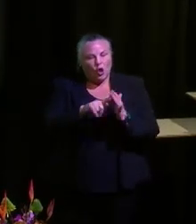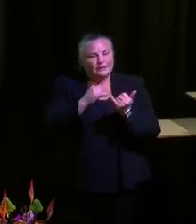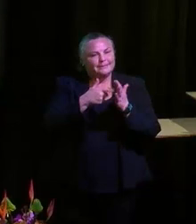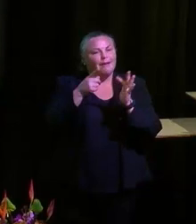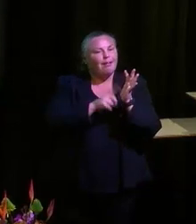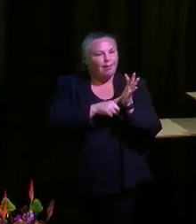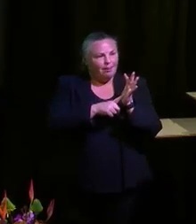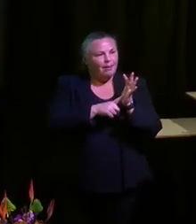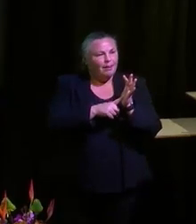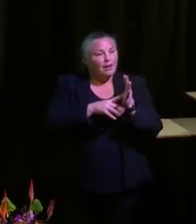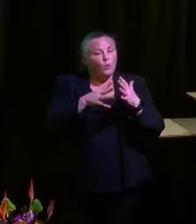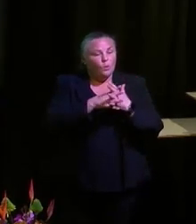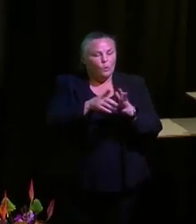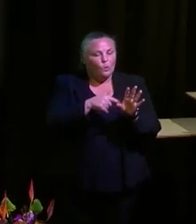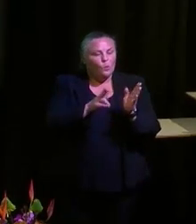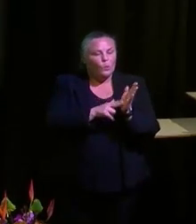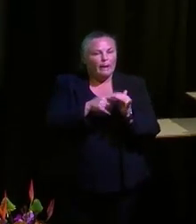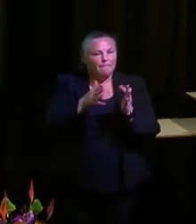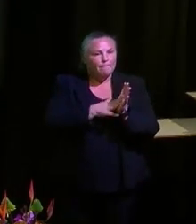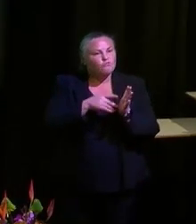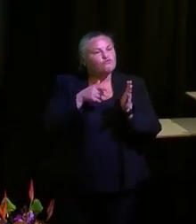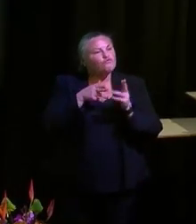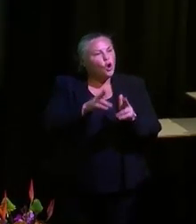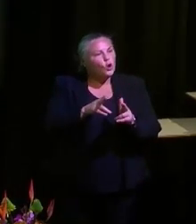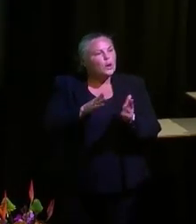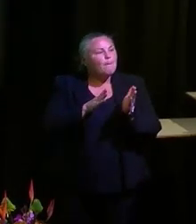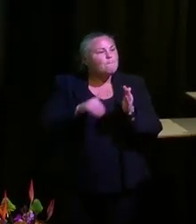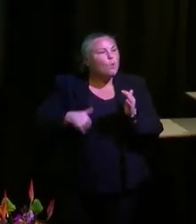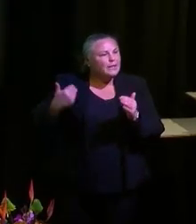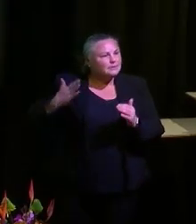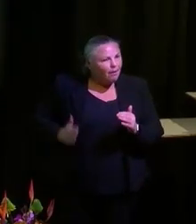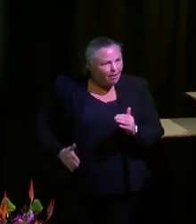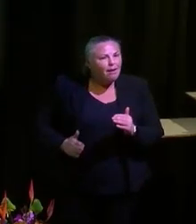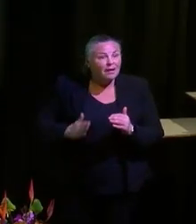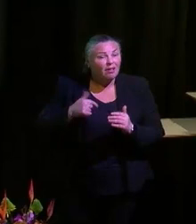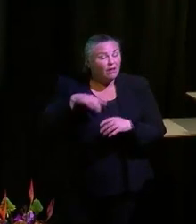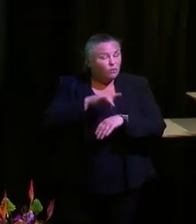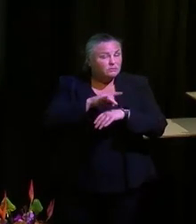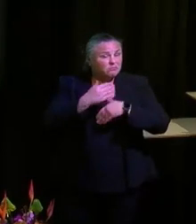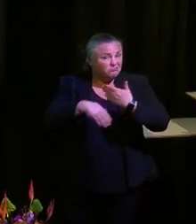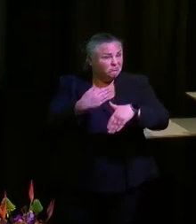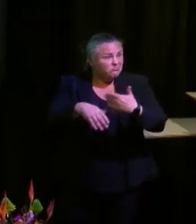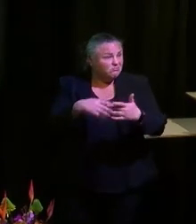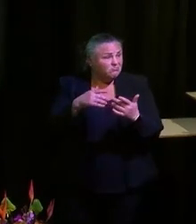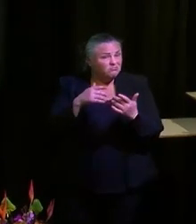Wynnum Road in Morningside, that's named after my grandmother for those services. And so that hostel's still running. It's an aged care facility